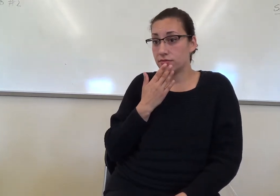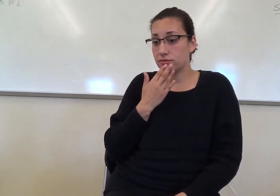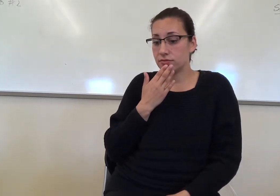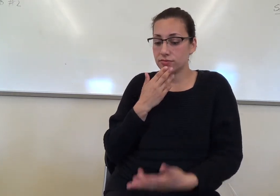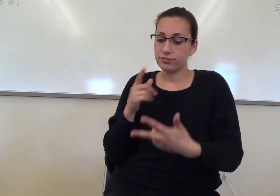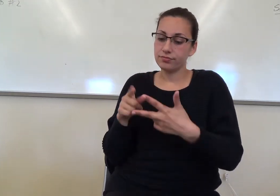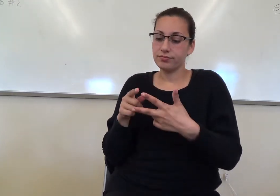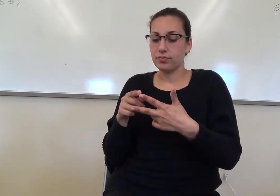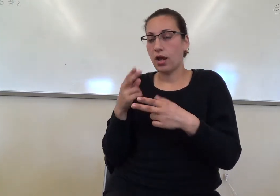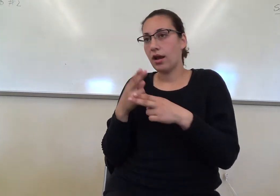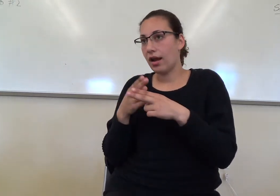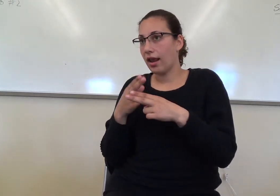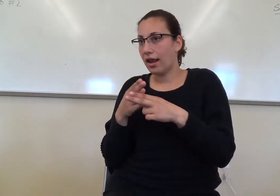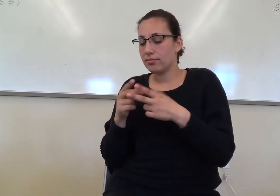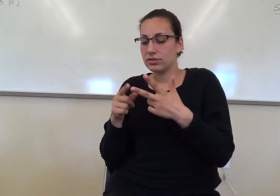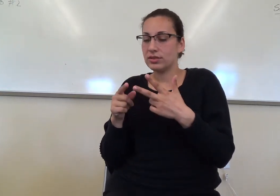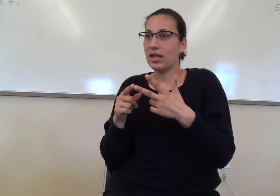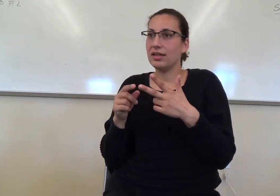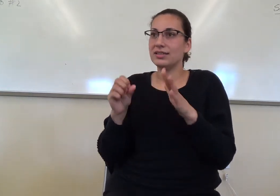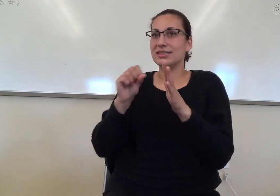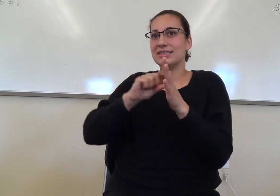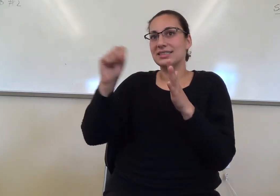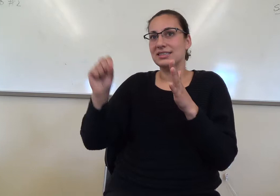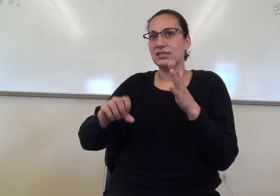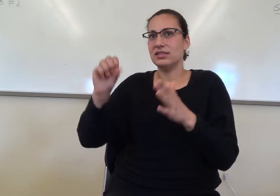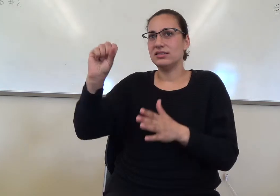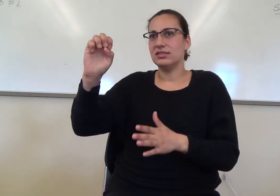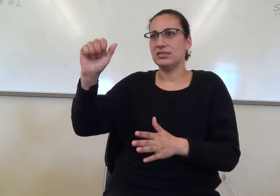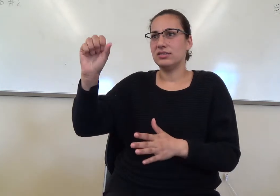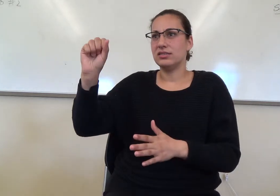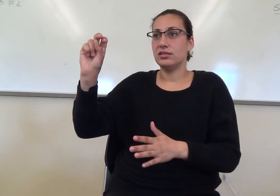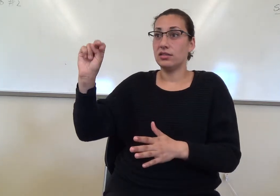names, seasons, and directions.